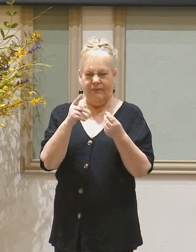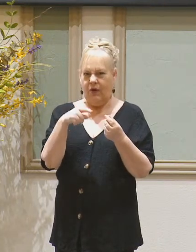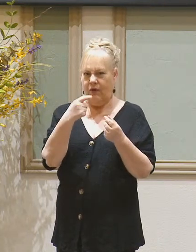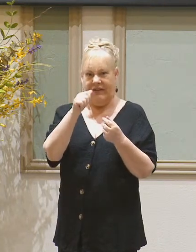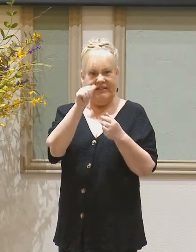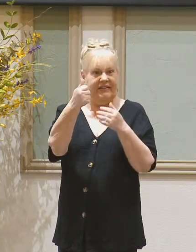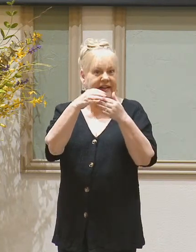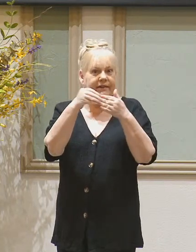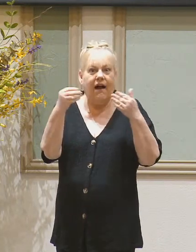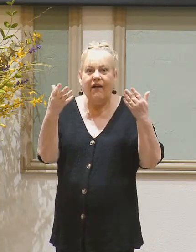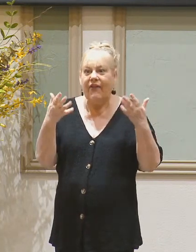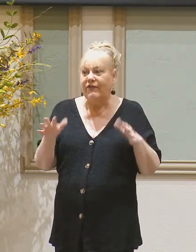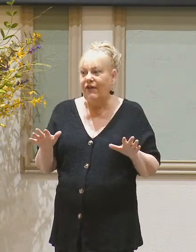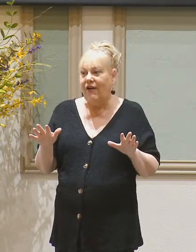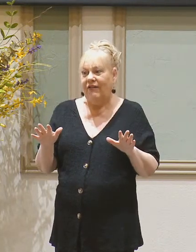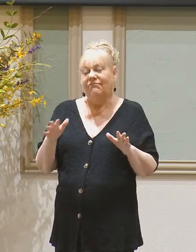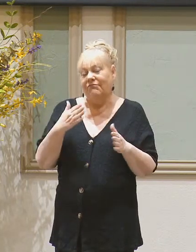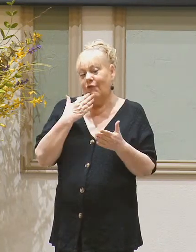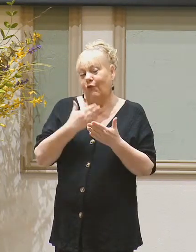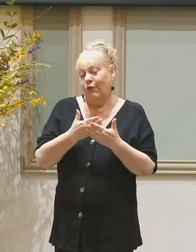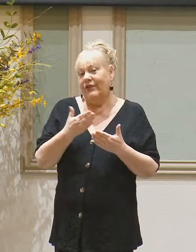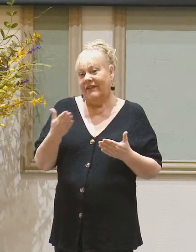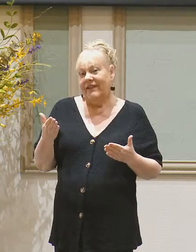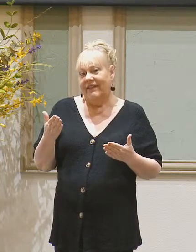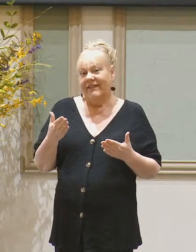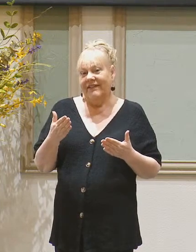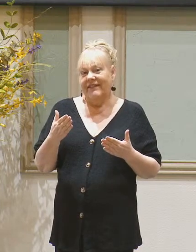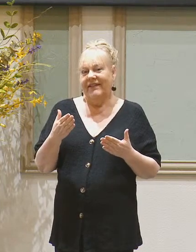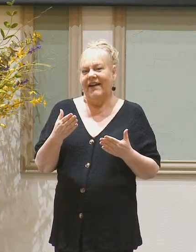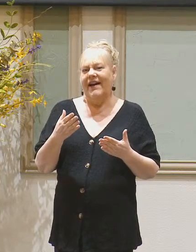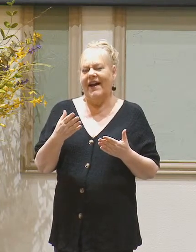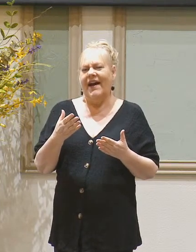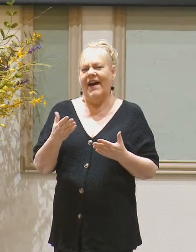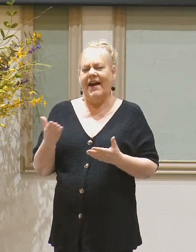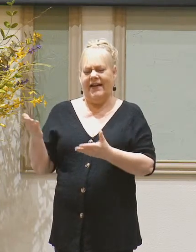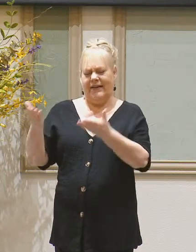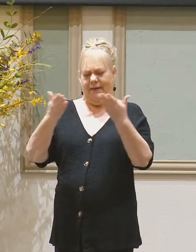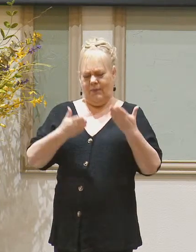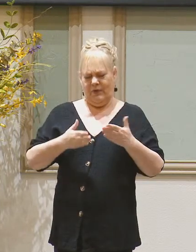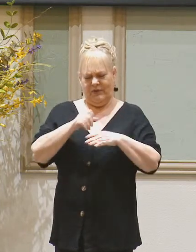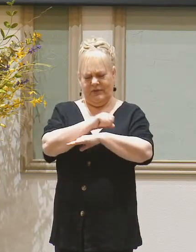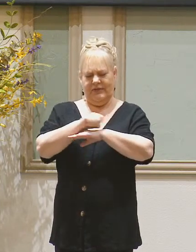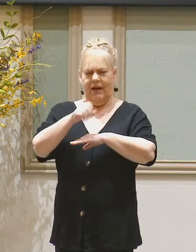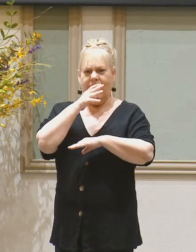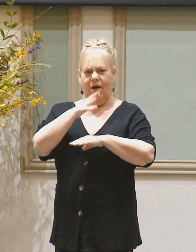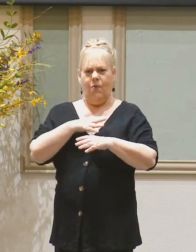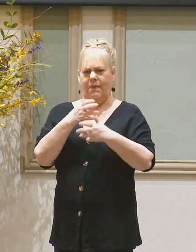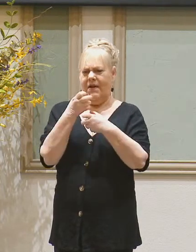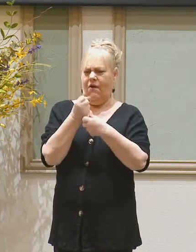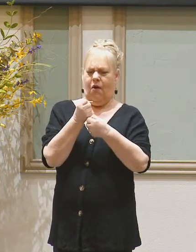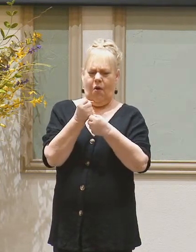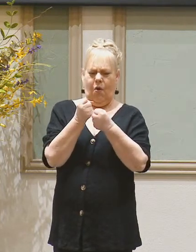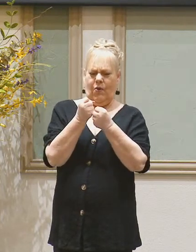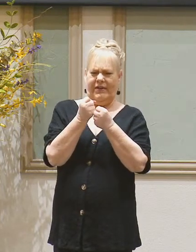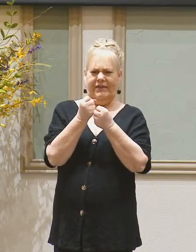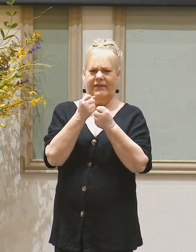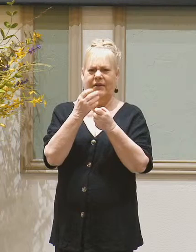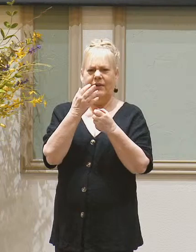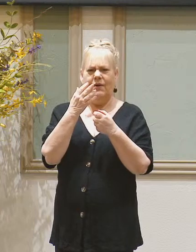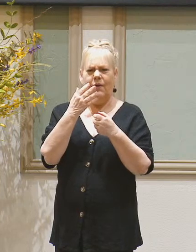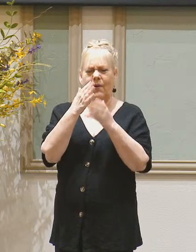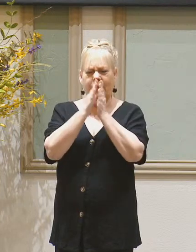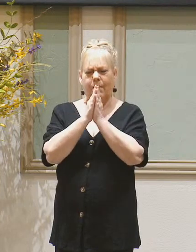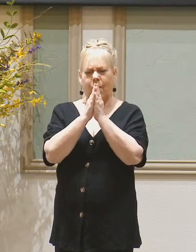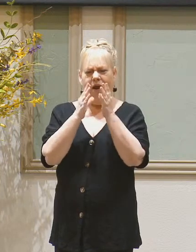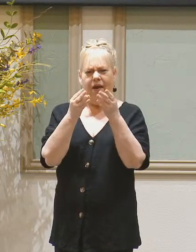$10, so a pretty good deal. And he brings up to the stage a woman clutching one of the miracle prayer